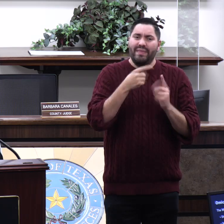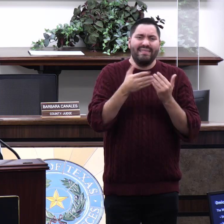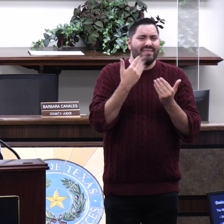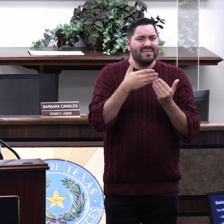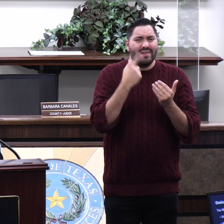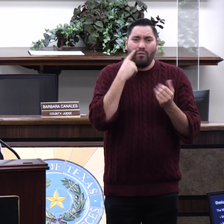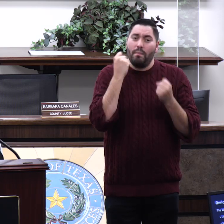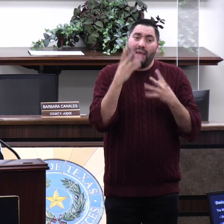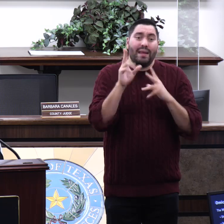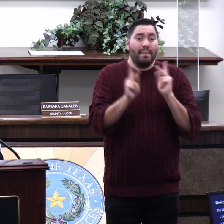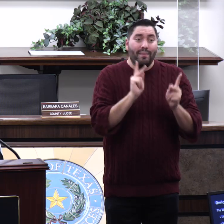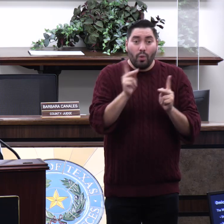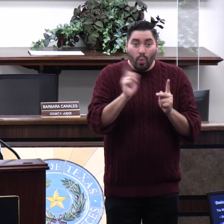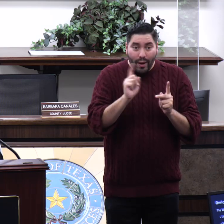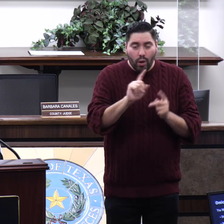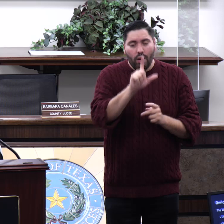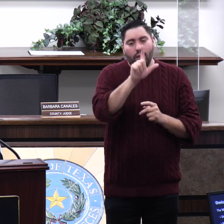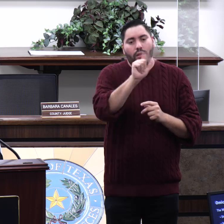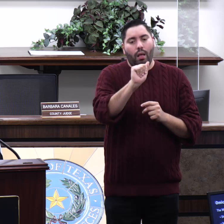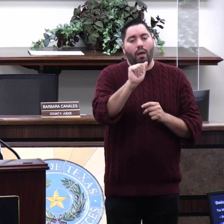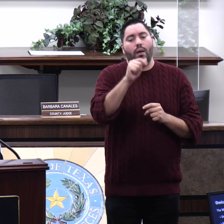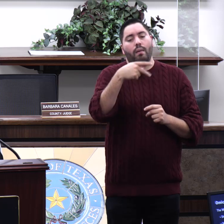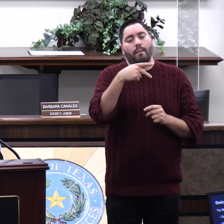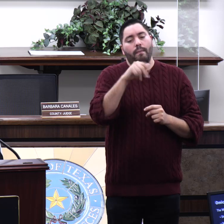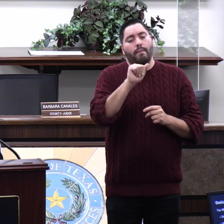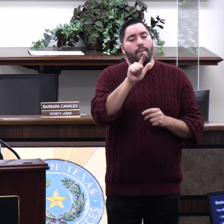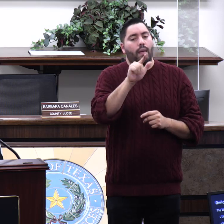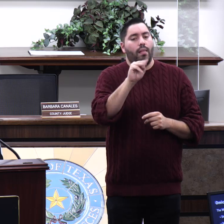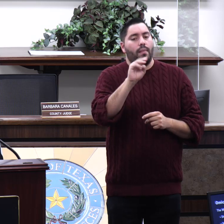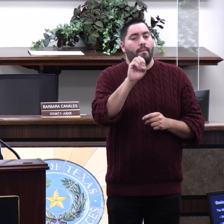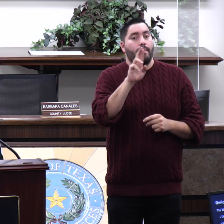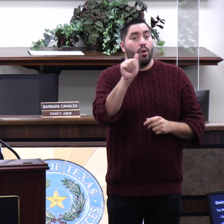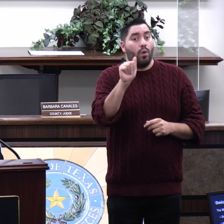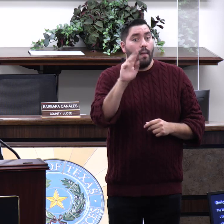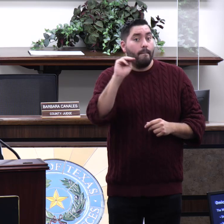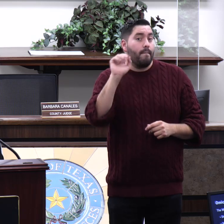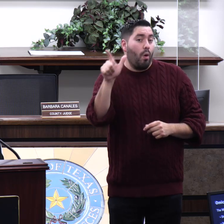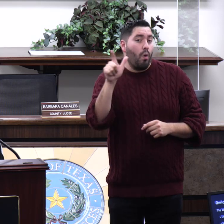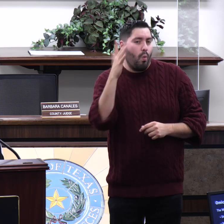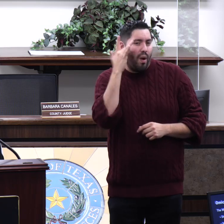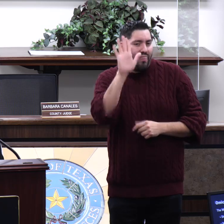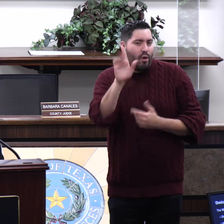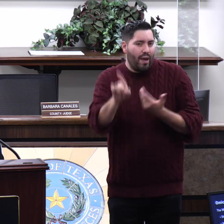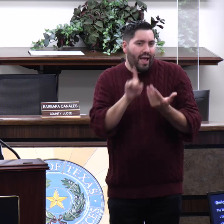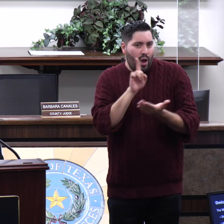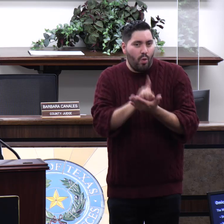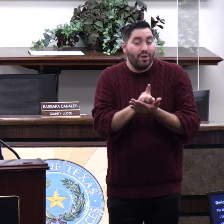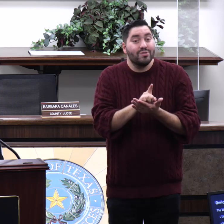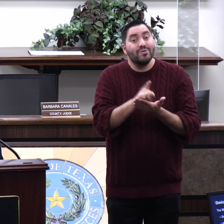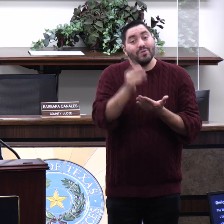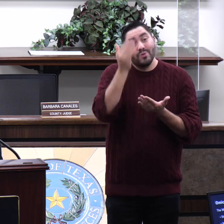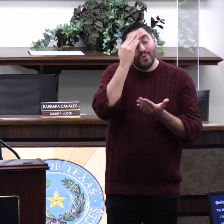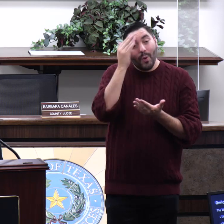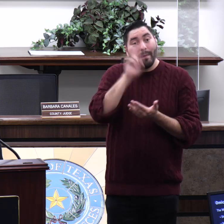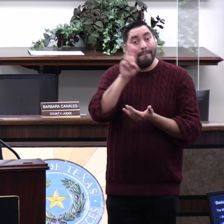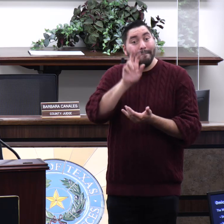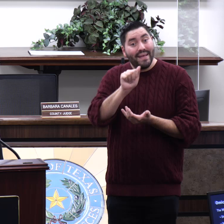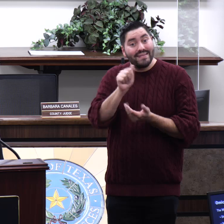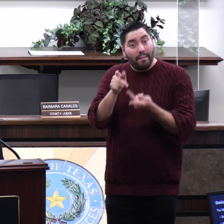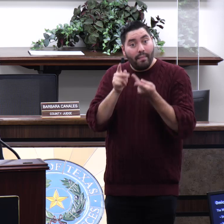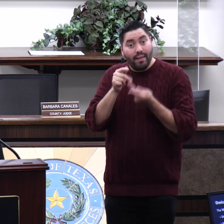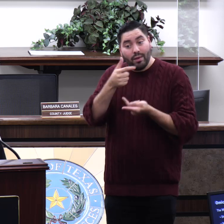convenient for most people, which is at La Palmera Mall because of the hours of operation, which is located catty-cornered from Grimaldi's